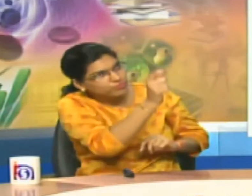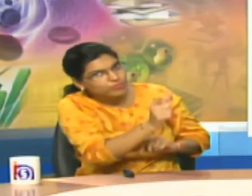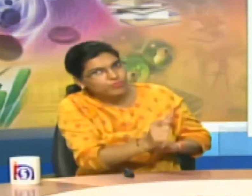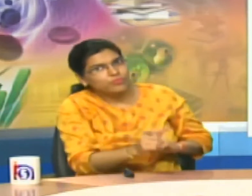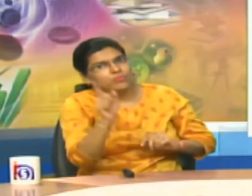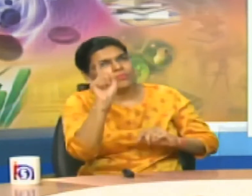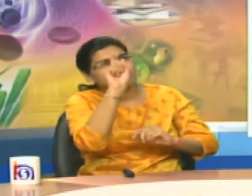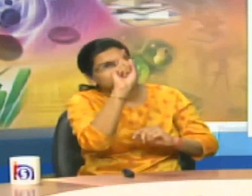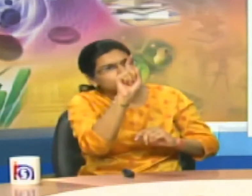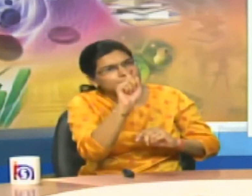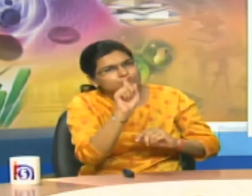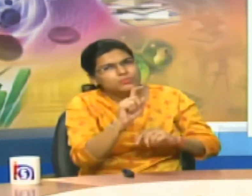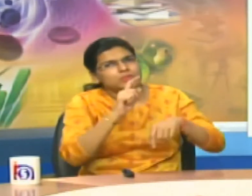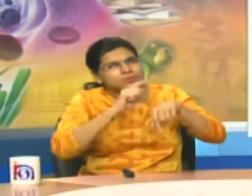calculation. For example,